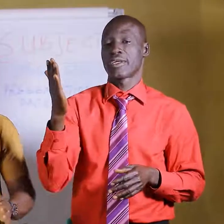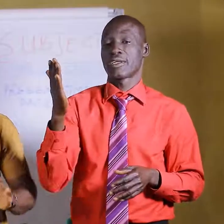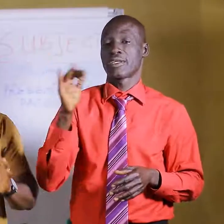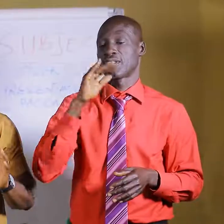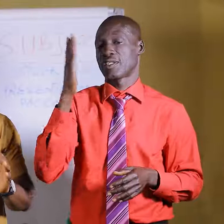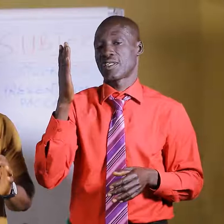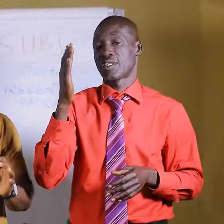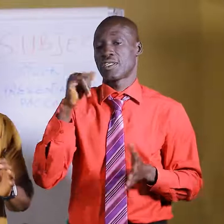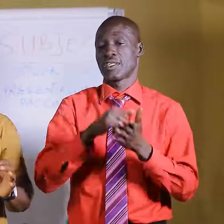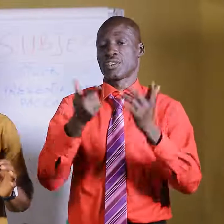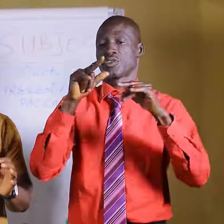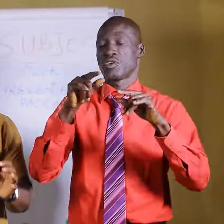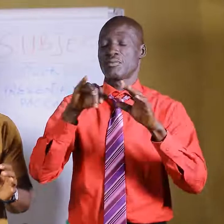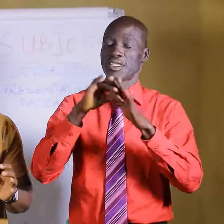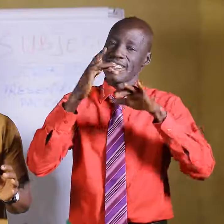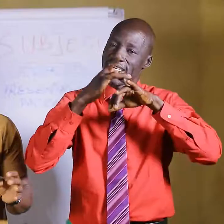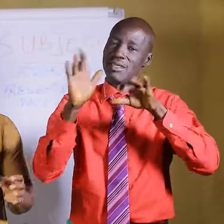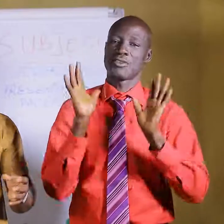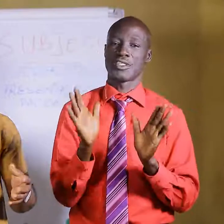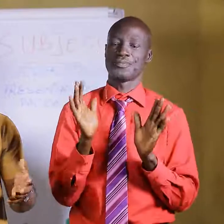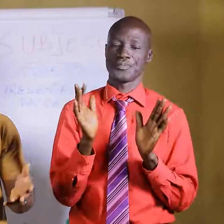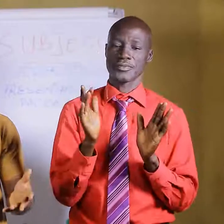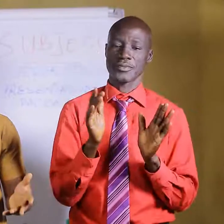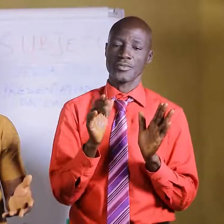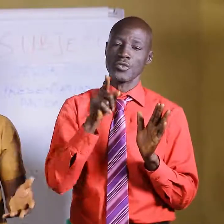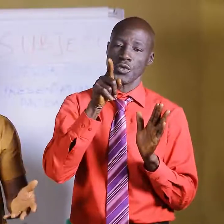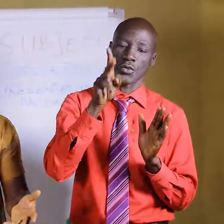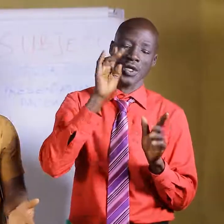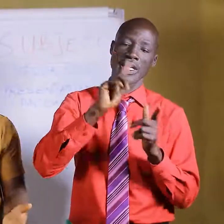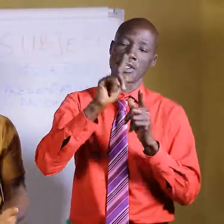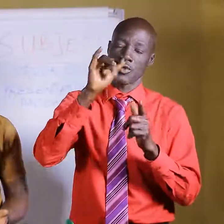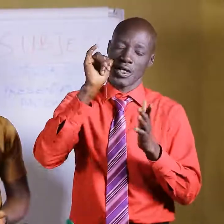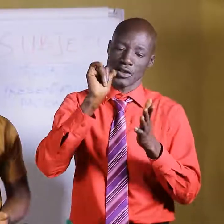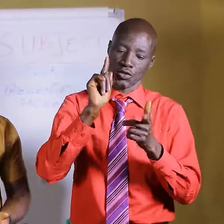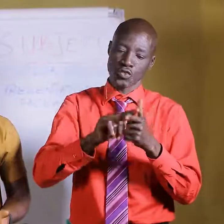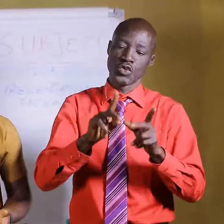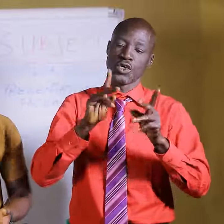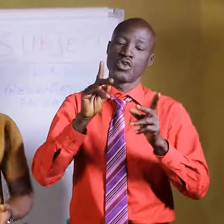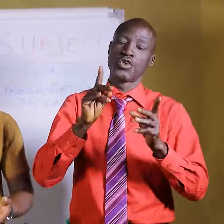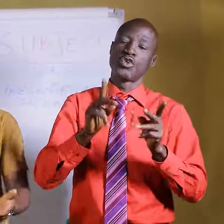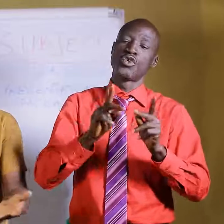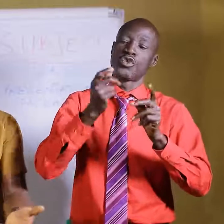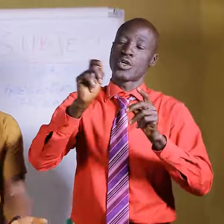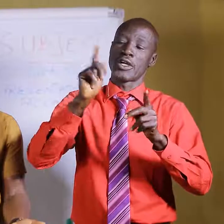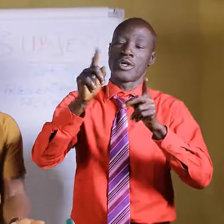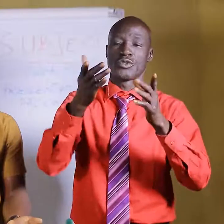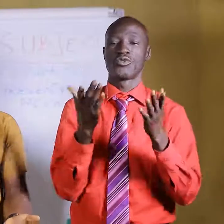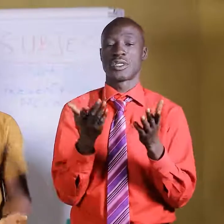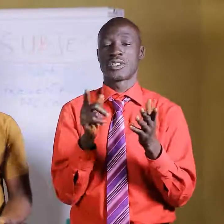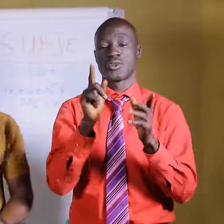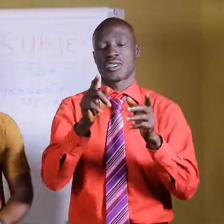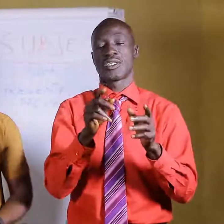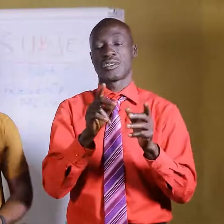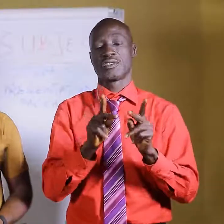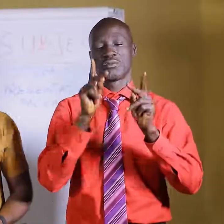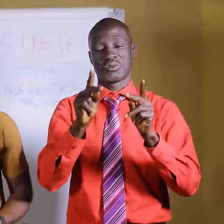it comes in blank, just as the name, and you are at liberty to add what you want to do. You can put in a video, you can